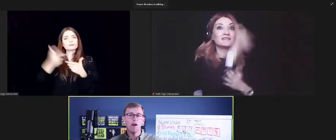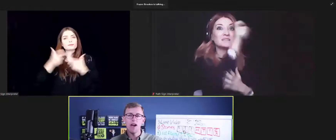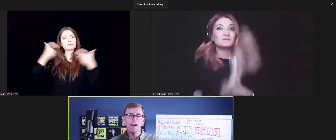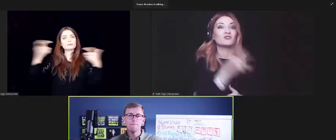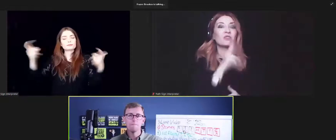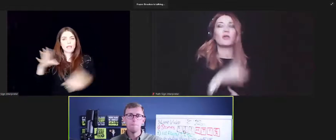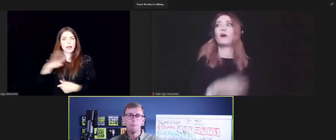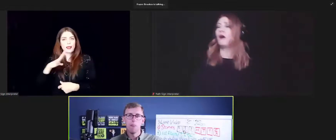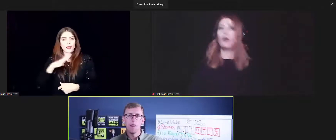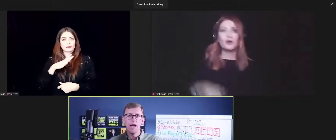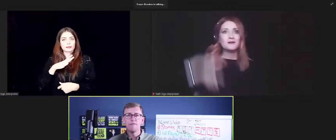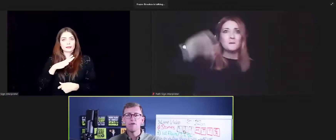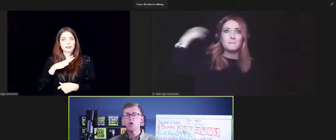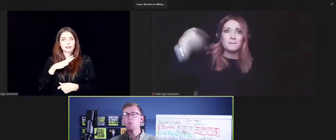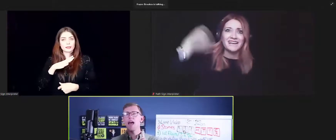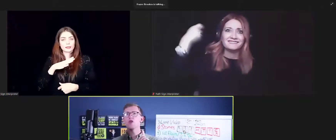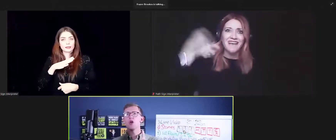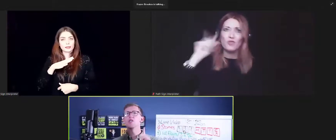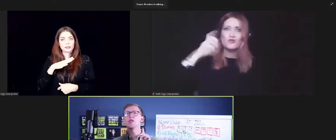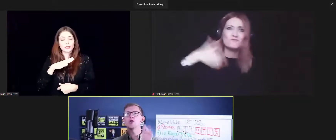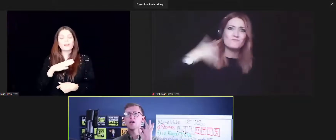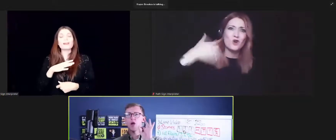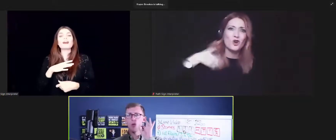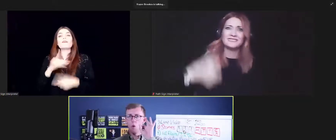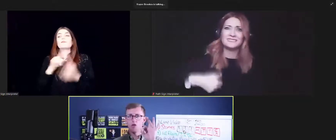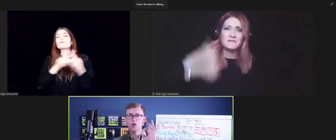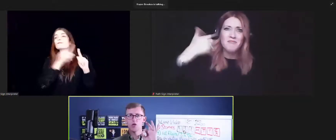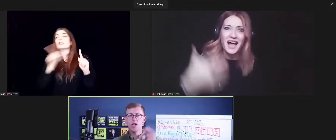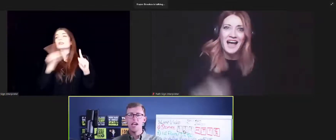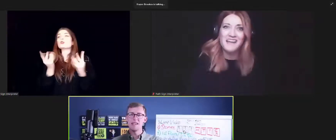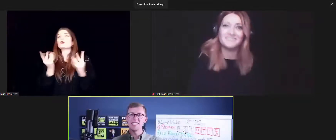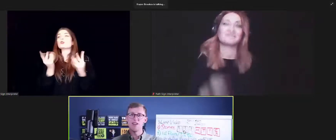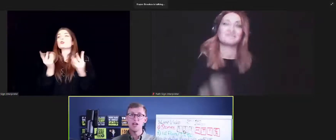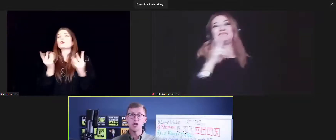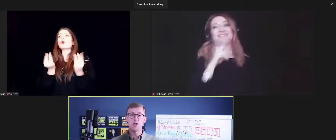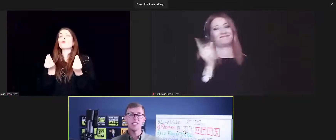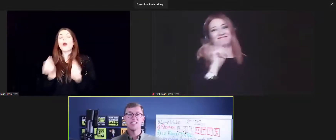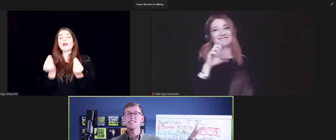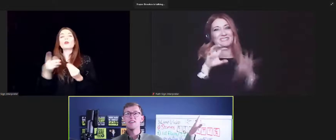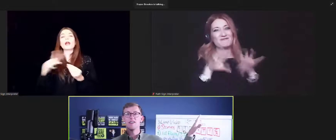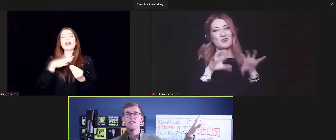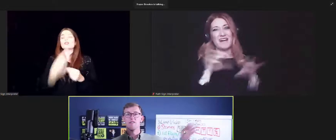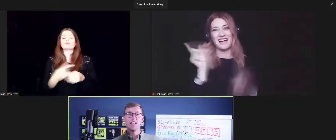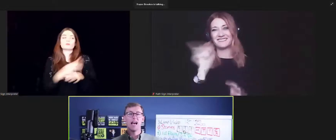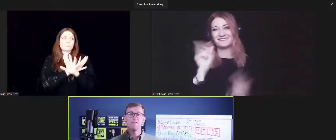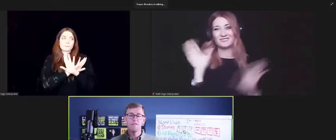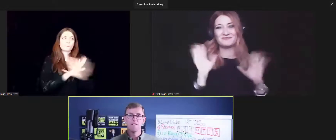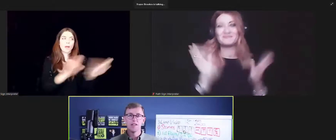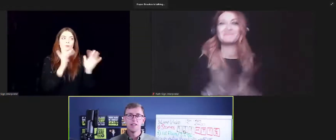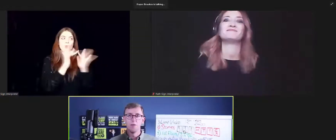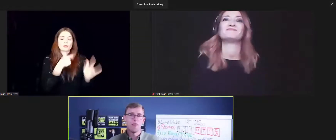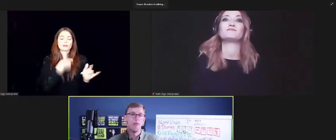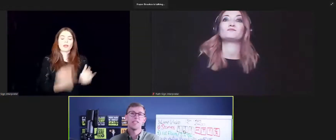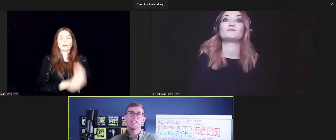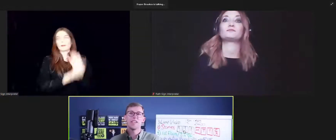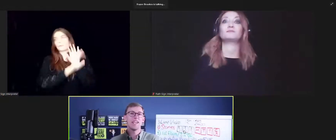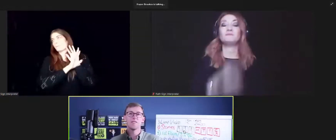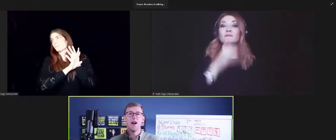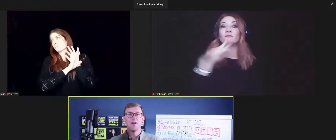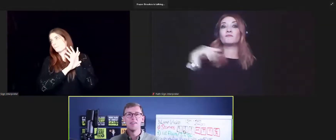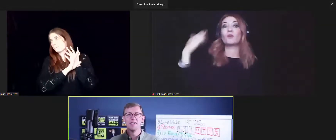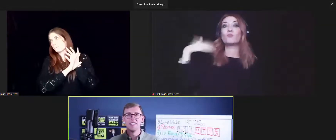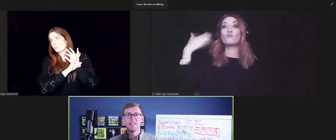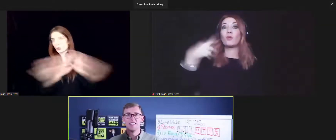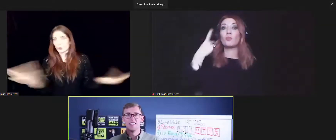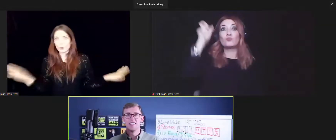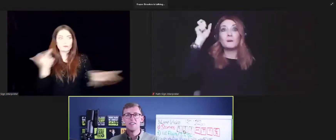Timing's right. If someone ever shows interest once, it means they're interested for life, whether they're going to say yes or